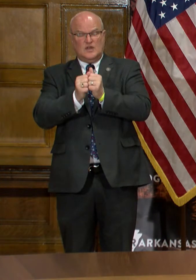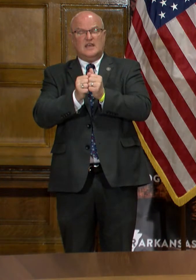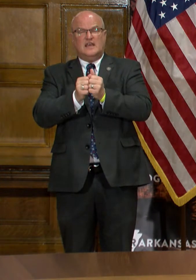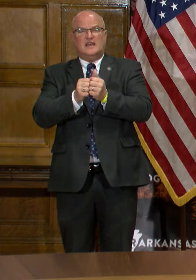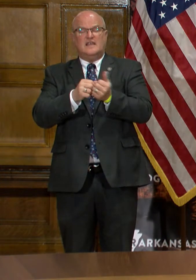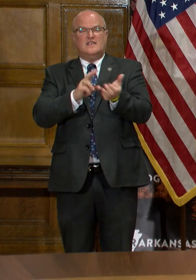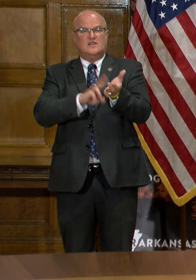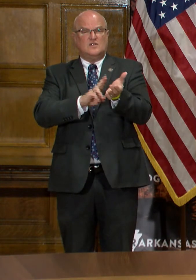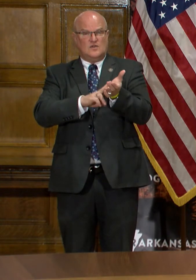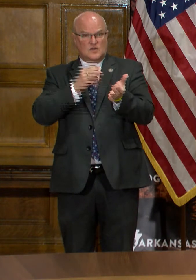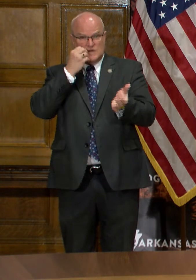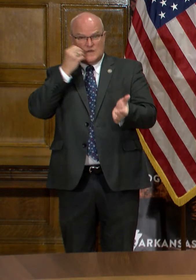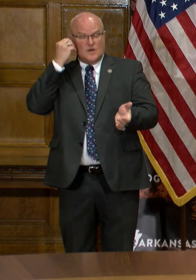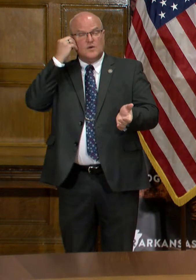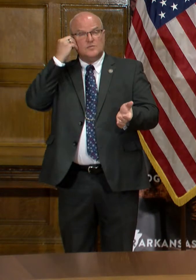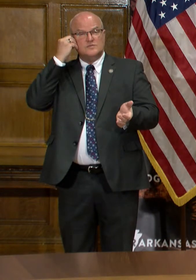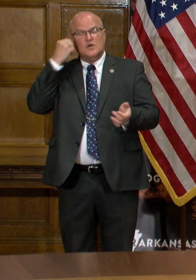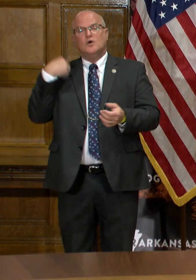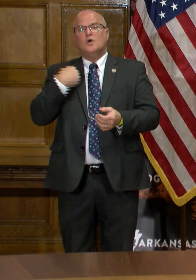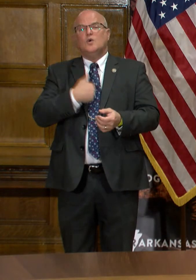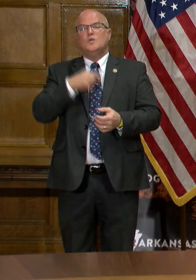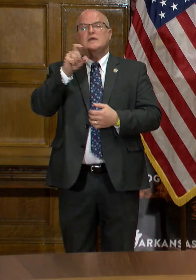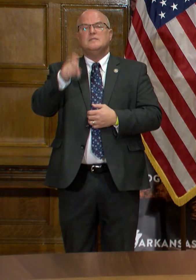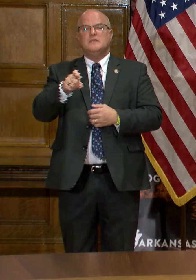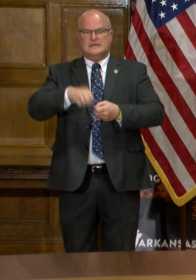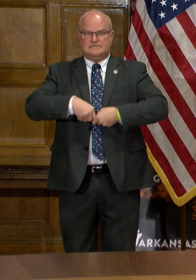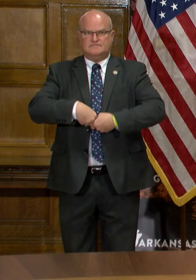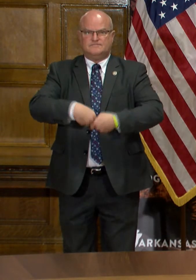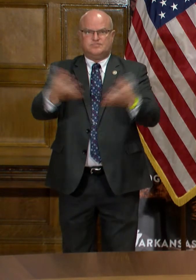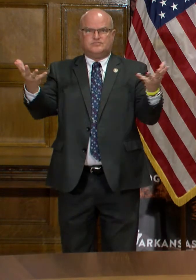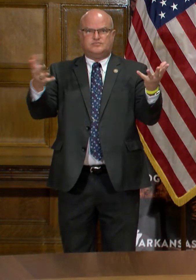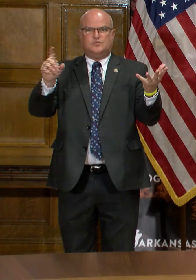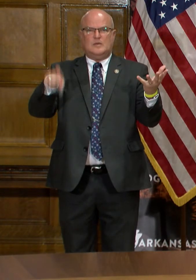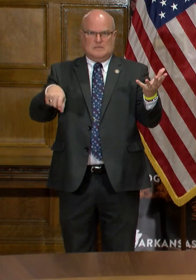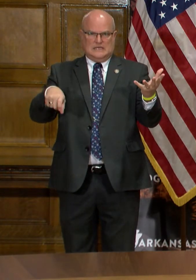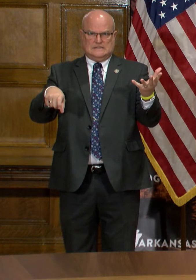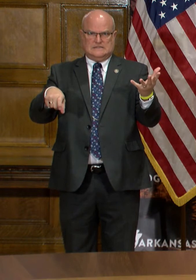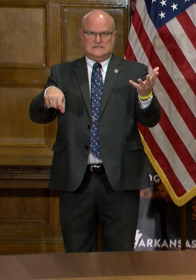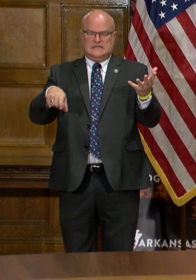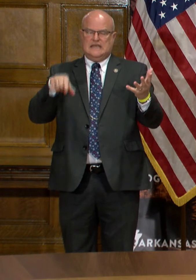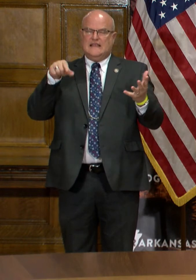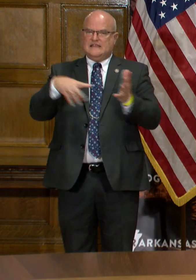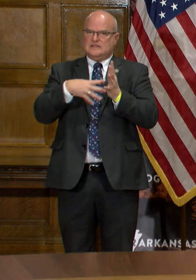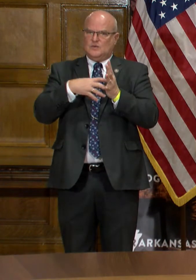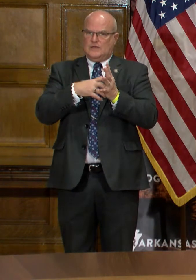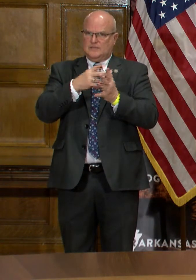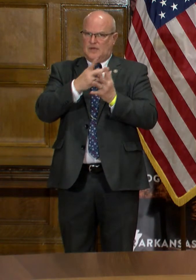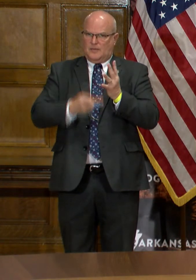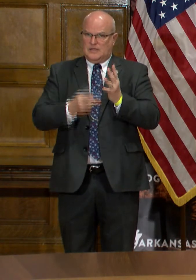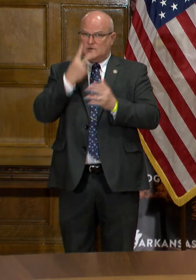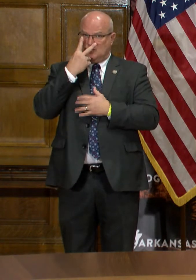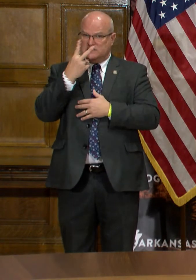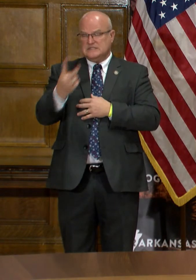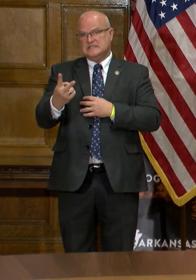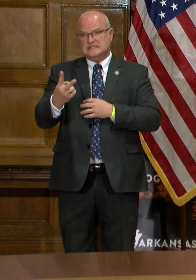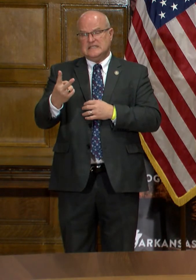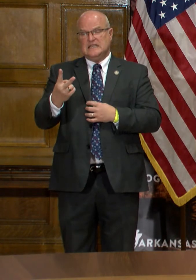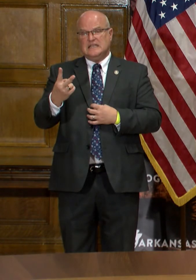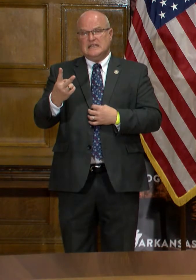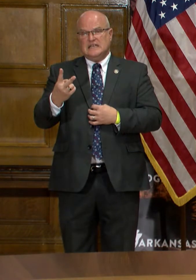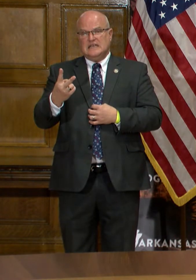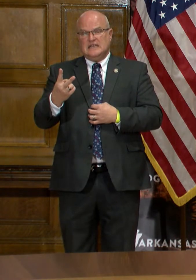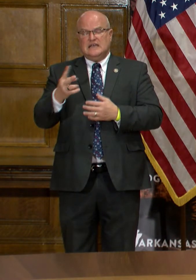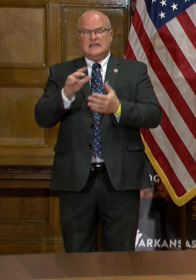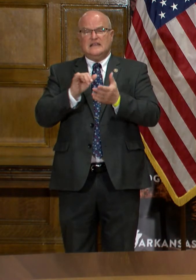long-term care facilities, we have to get this out. They're the most vulnerable population. That's where we're seeing